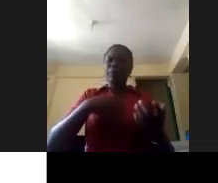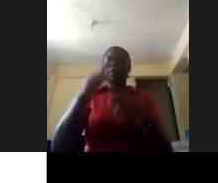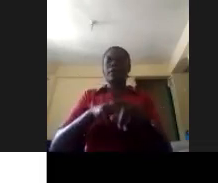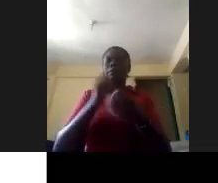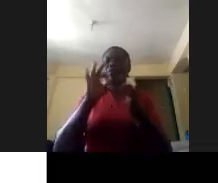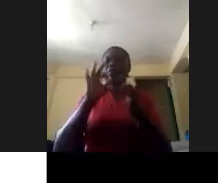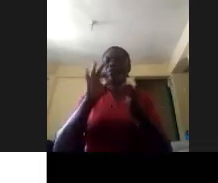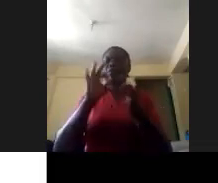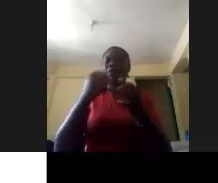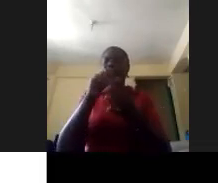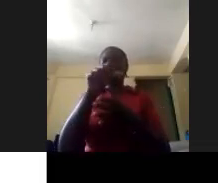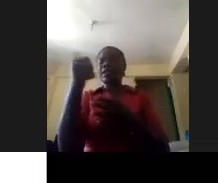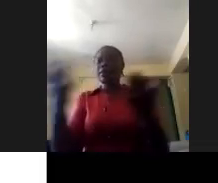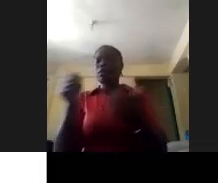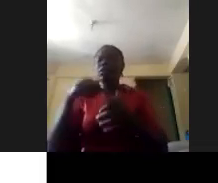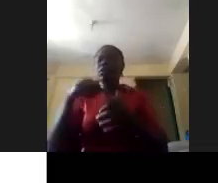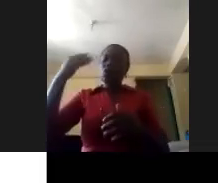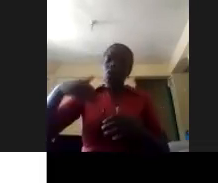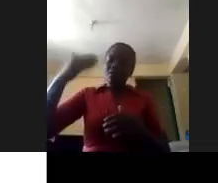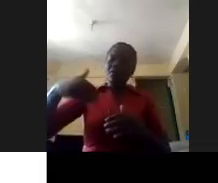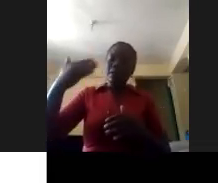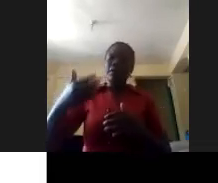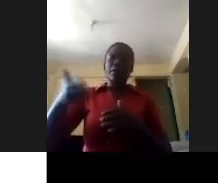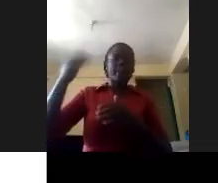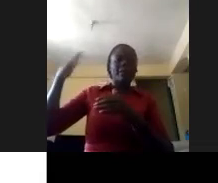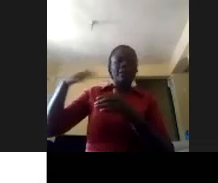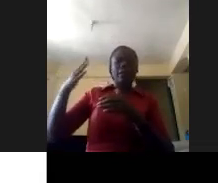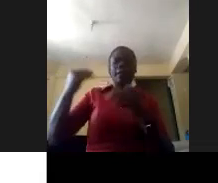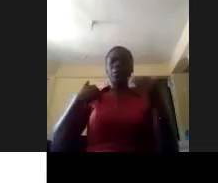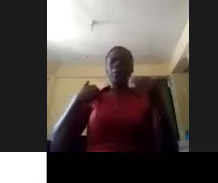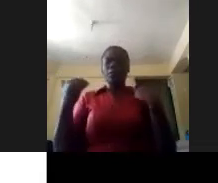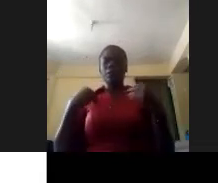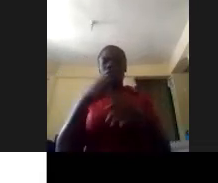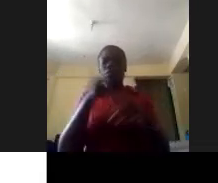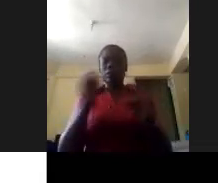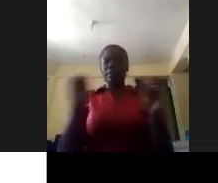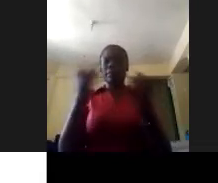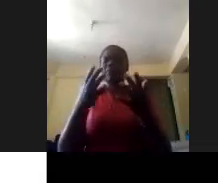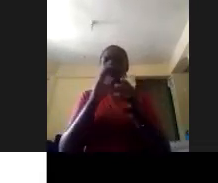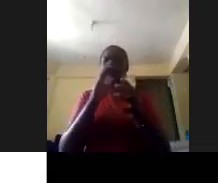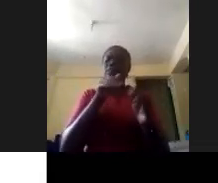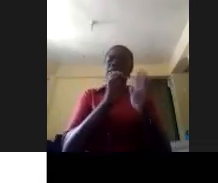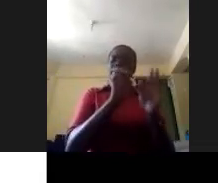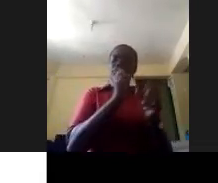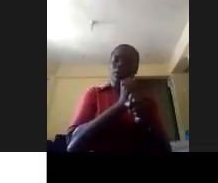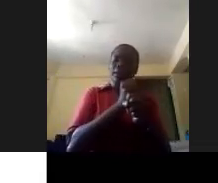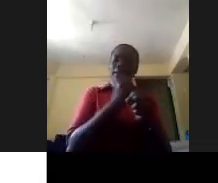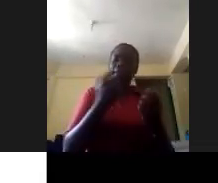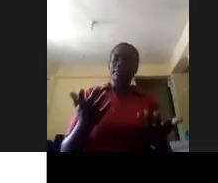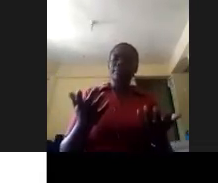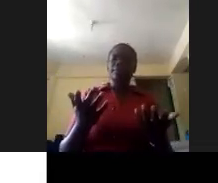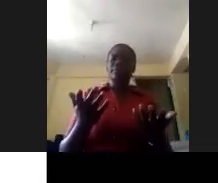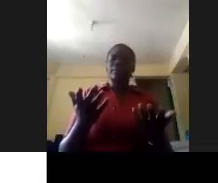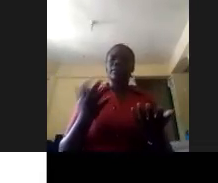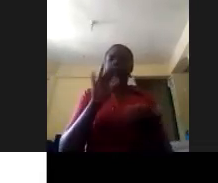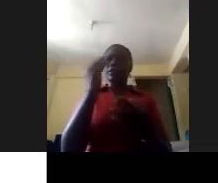that often or if previously did not bother you, so let's say you're working and then maybe your child comes